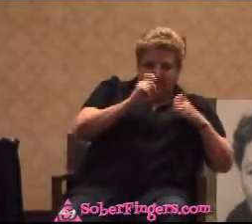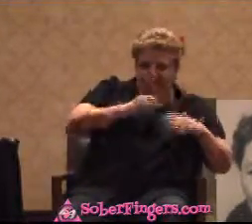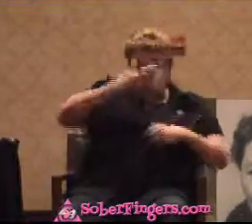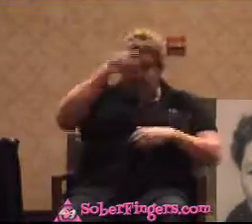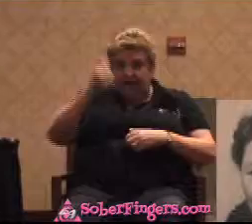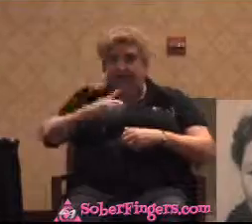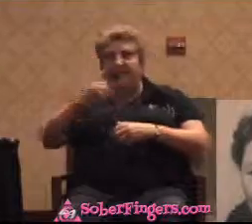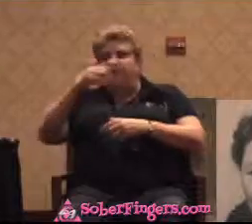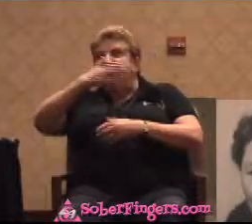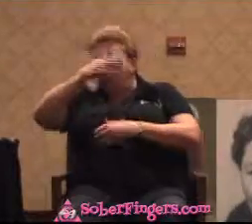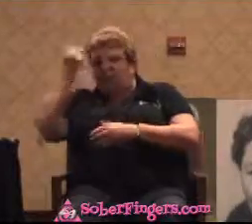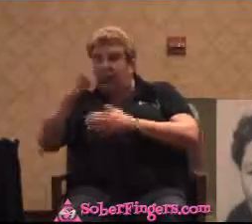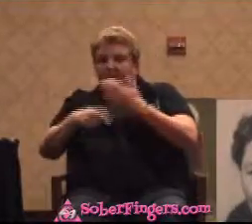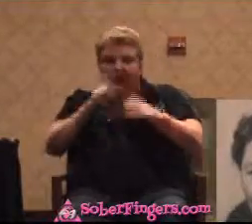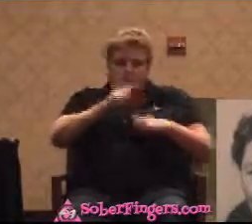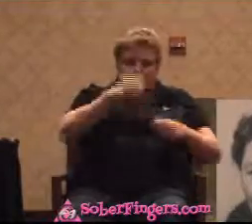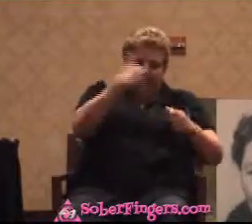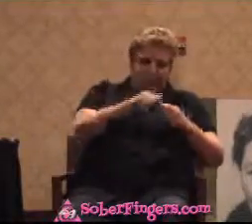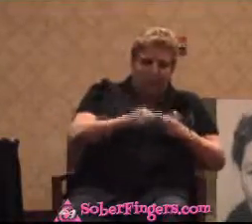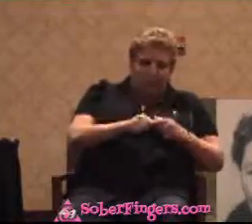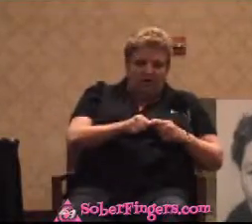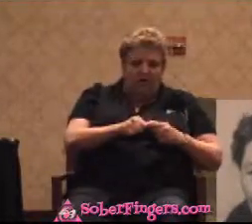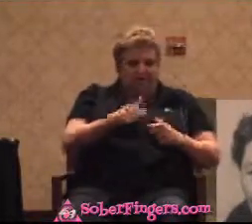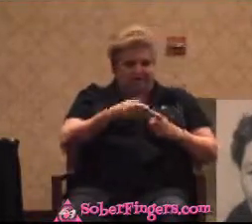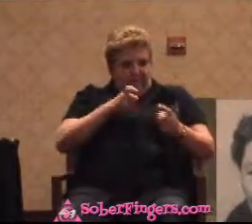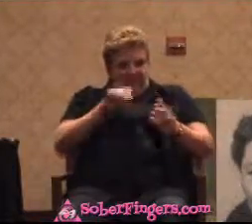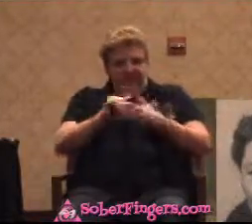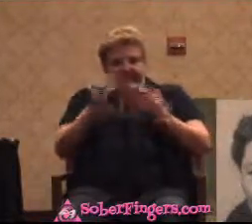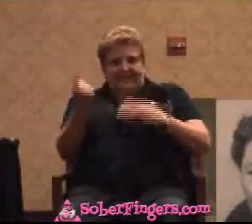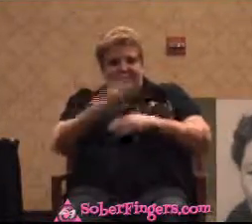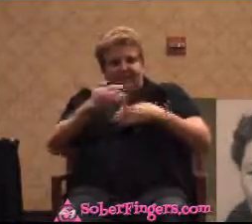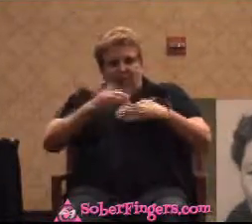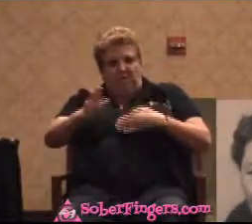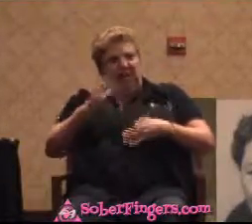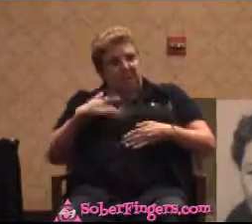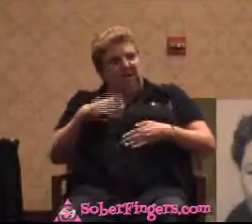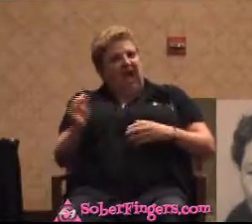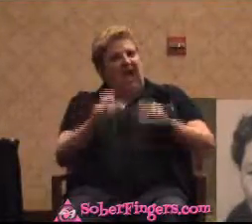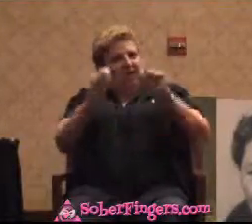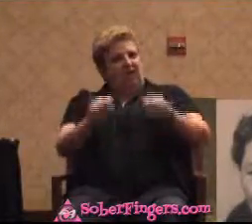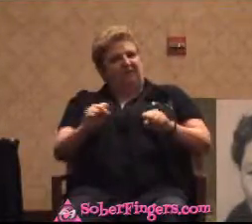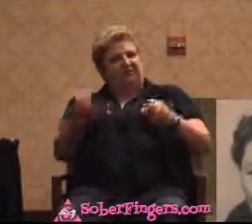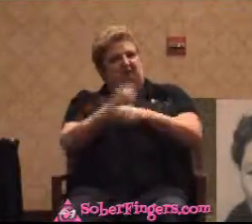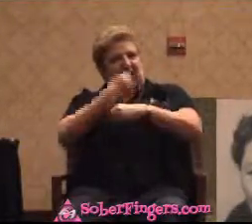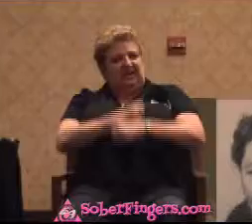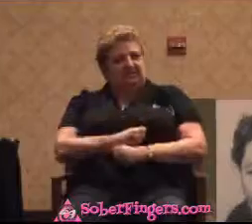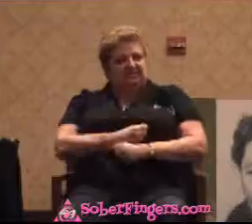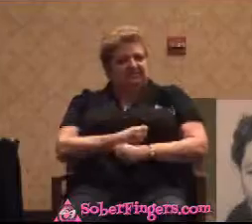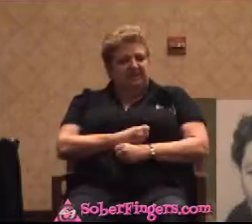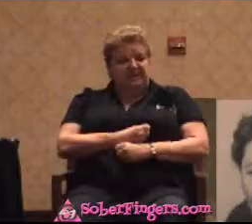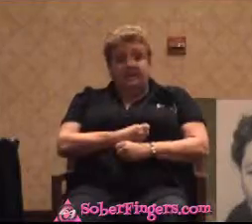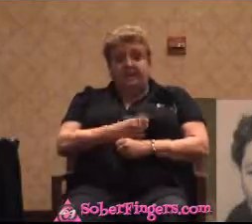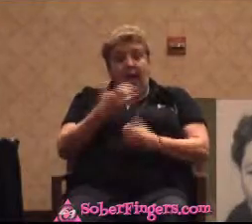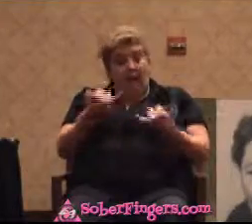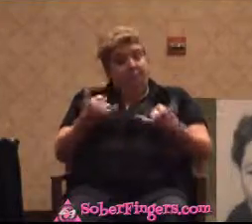hit her, and from that point on, I could fight. Now, I've been beat up all the way up into the rooms of Alcoholics